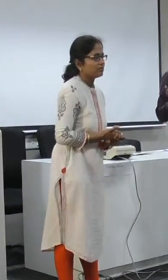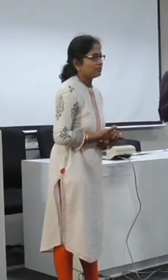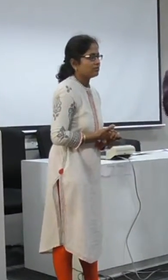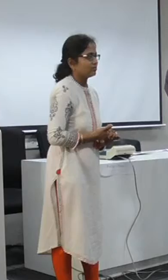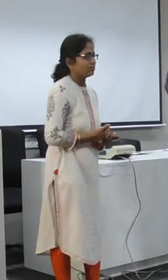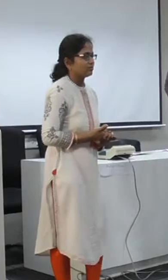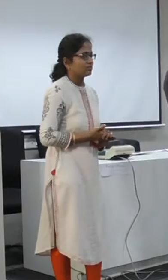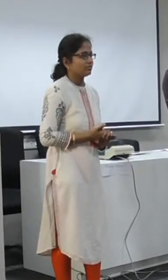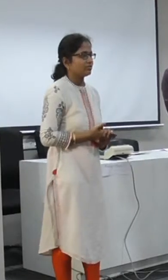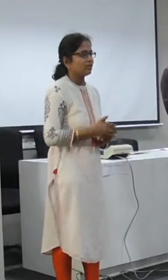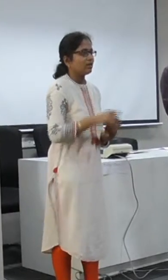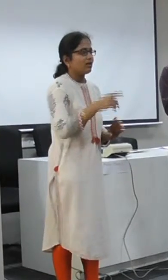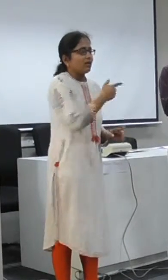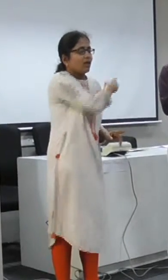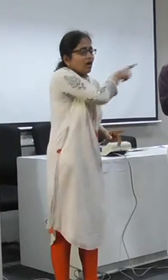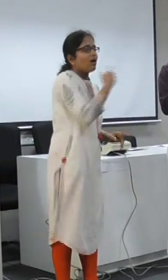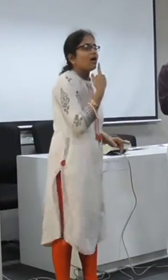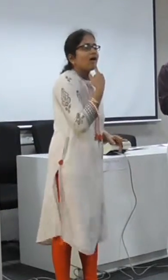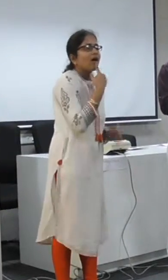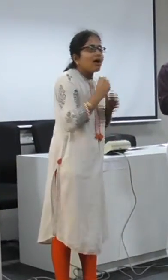We will answer those doubts.